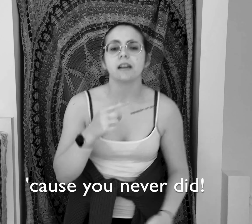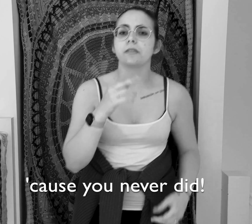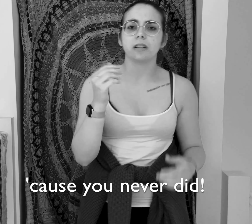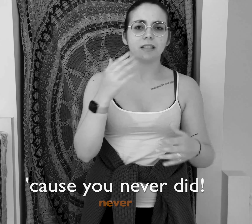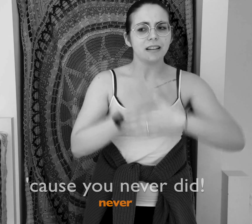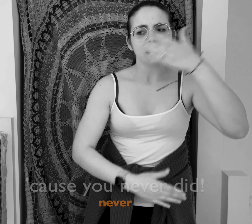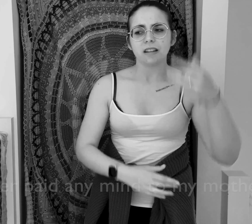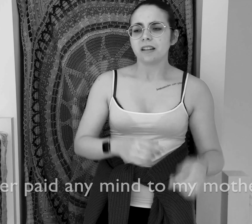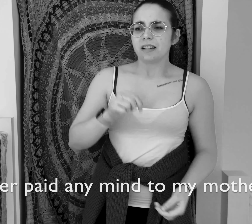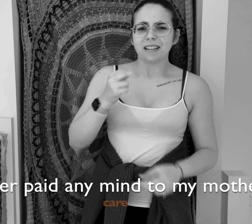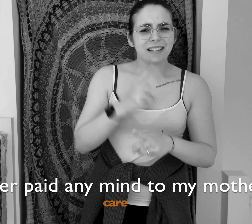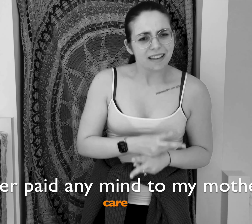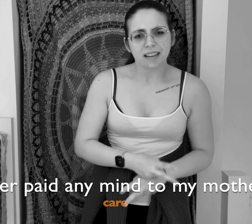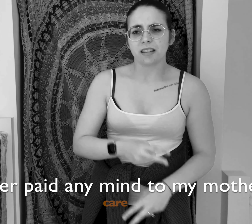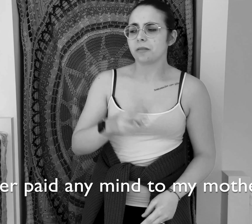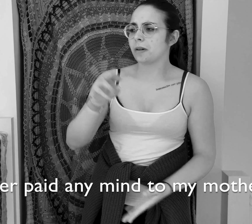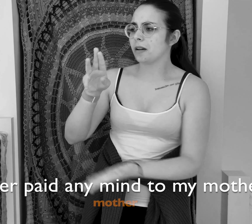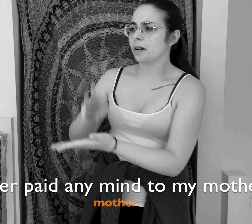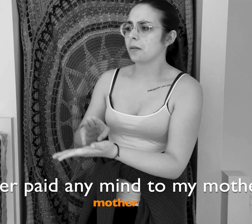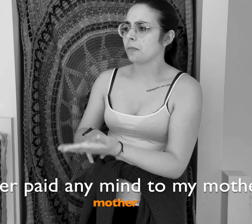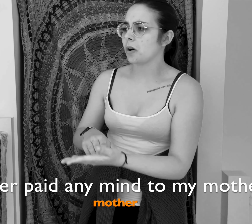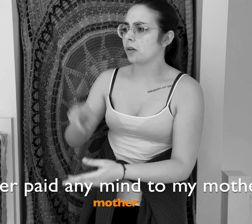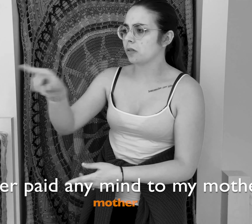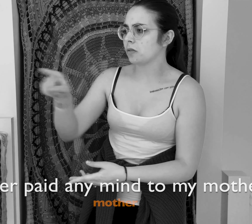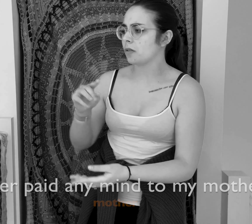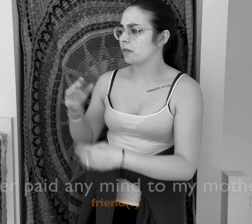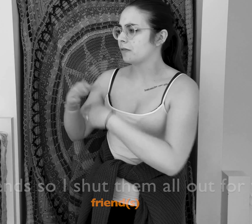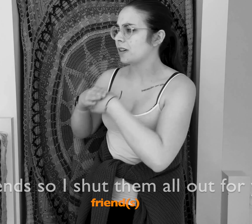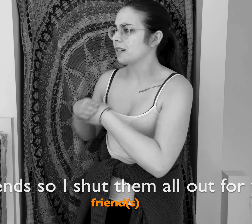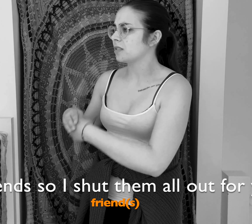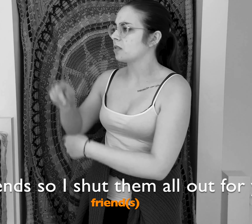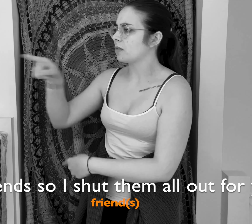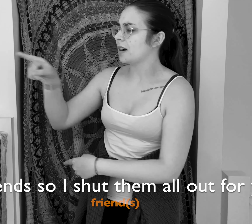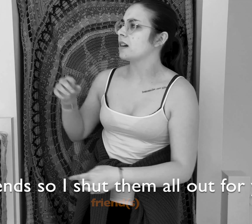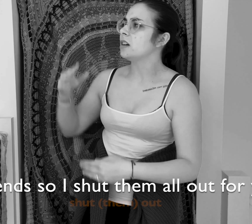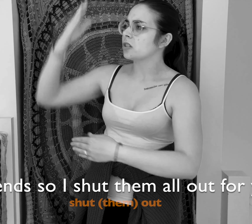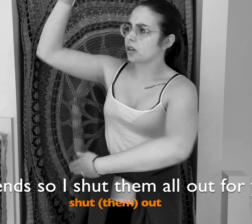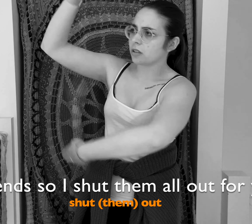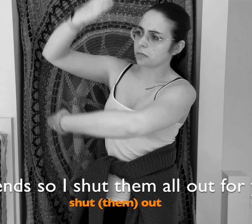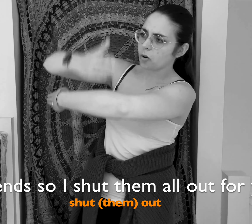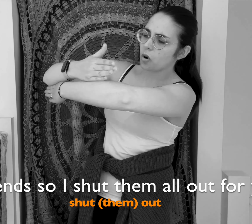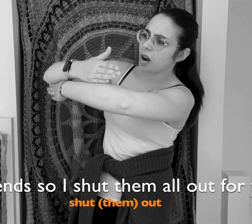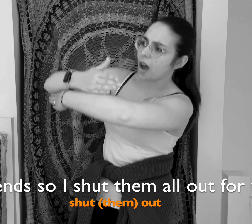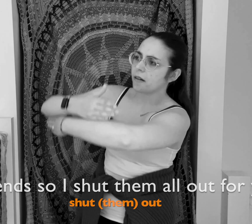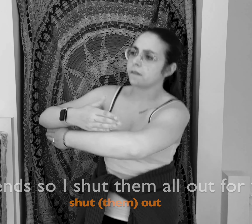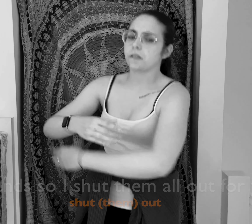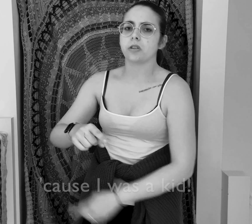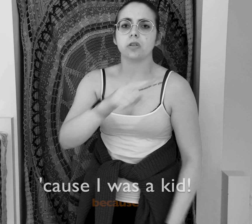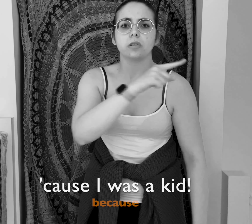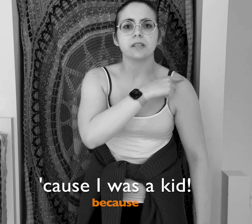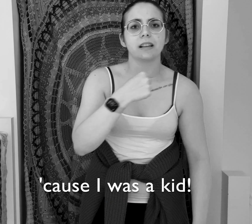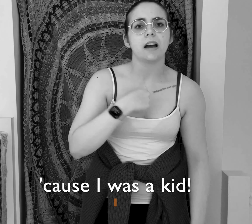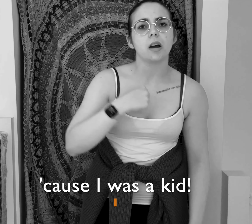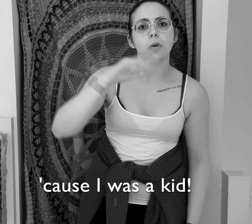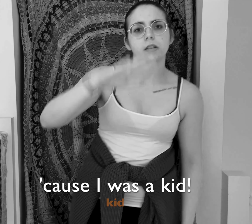never paid any mind To my mother or friend So I shut them all out for you Cause I was